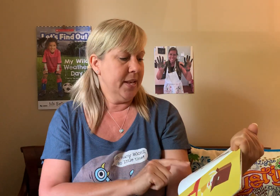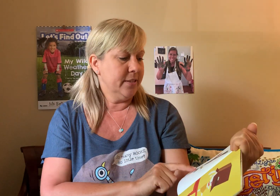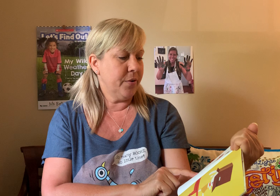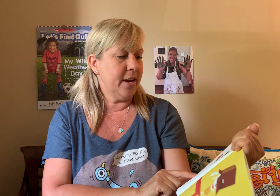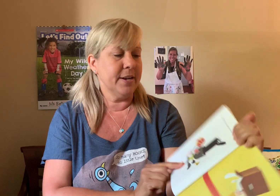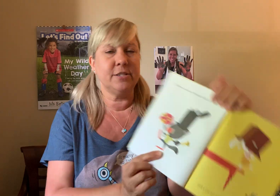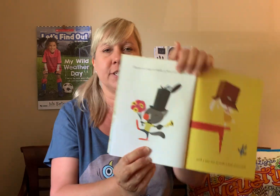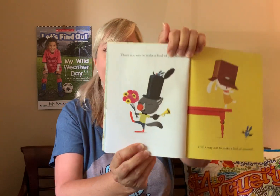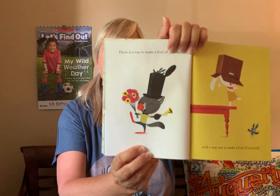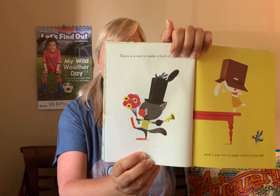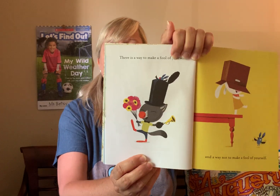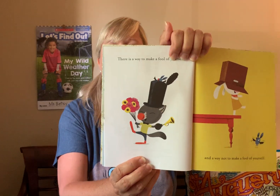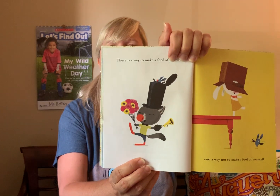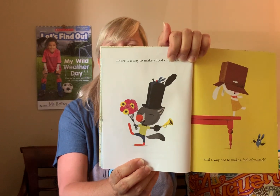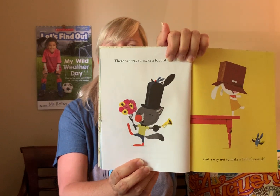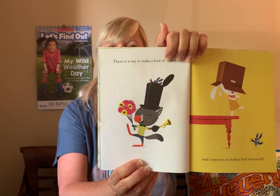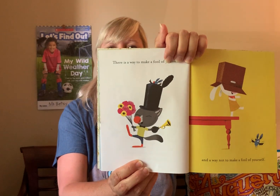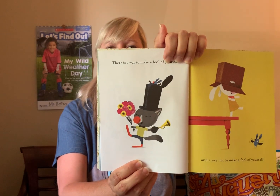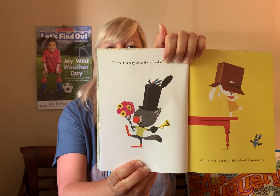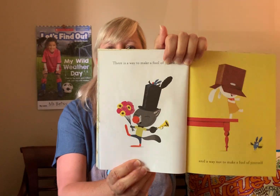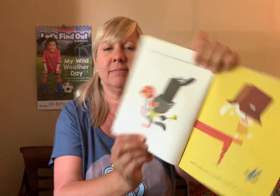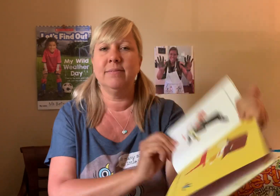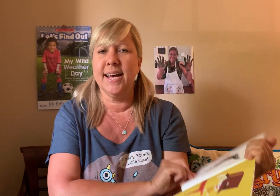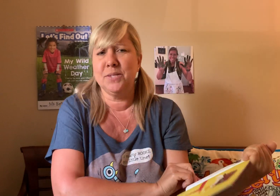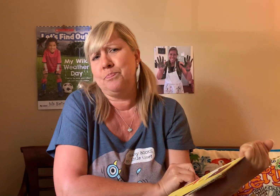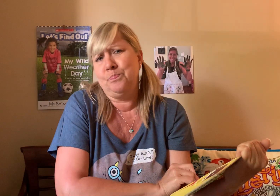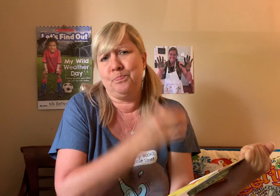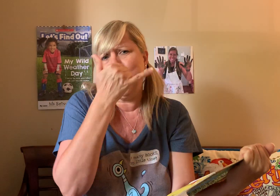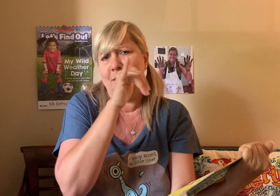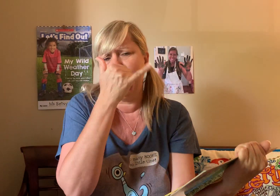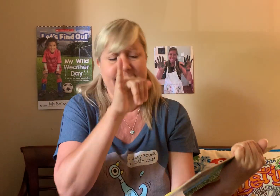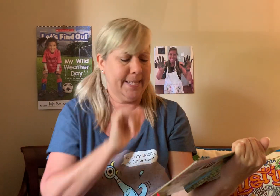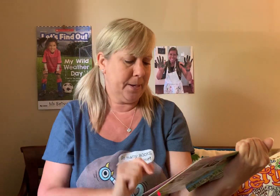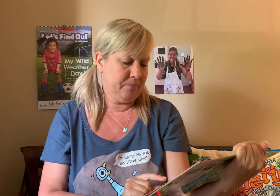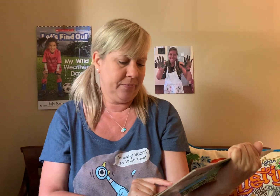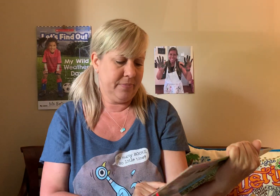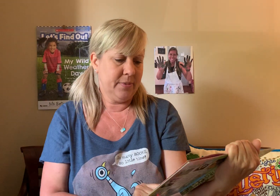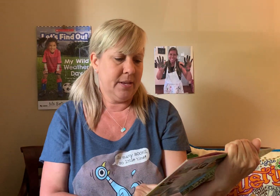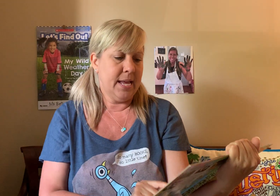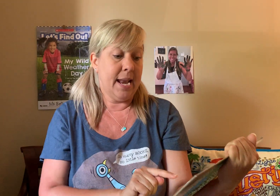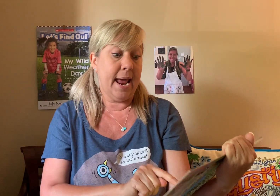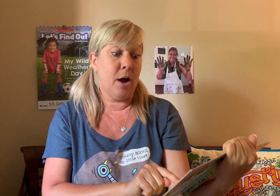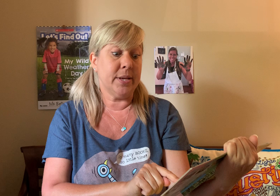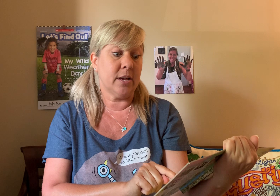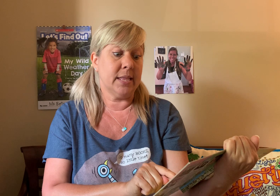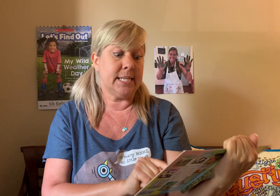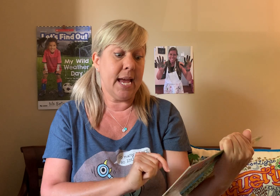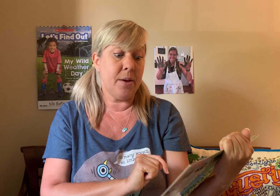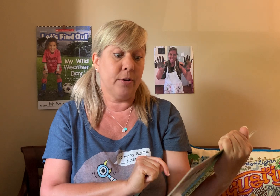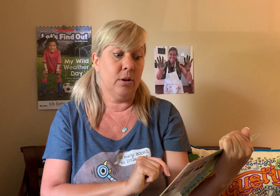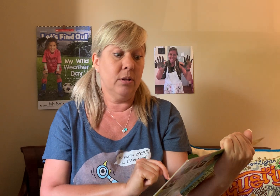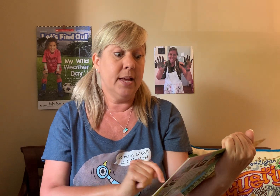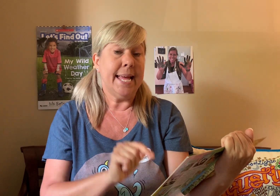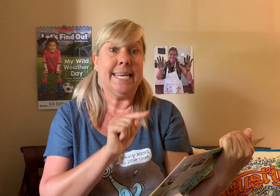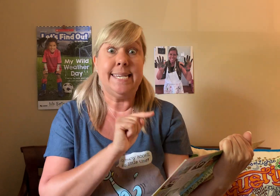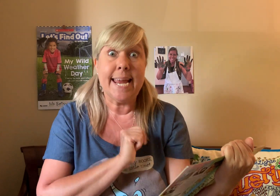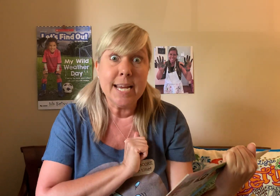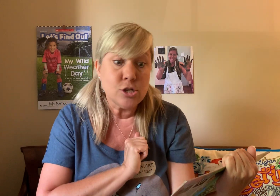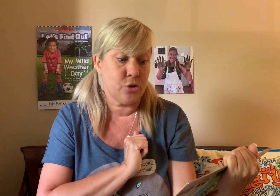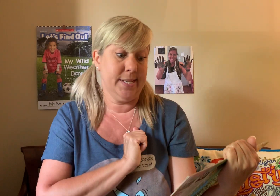So here he's just having fun and dancing around. That's being silly. Now he's on the table